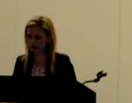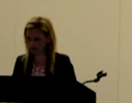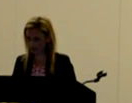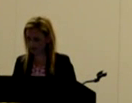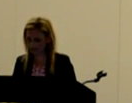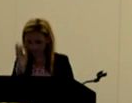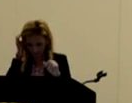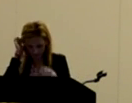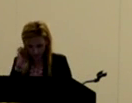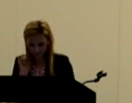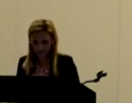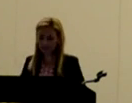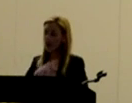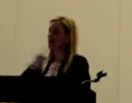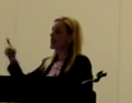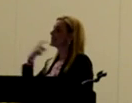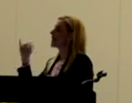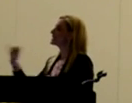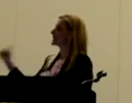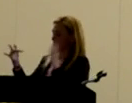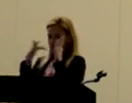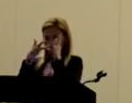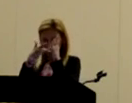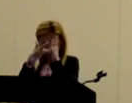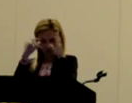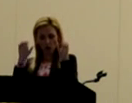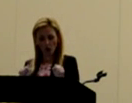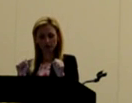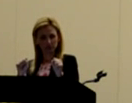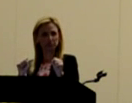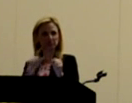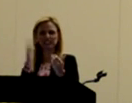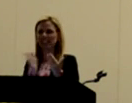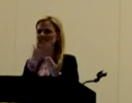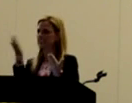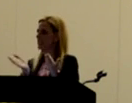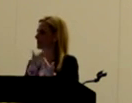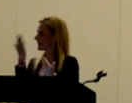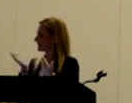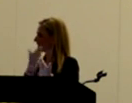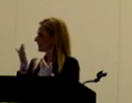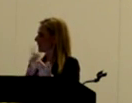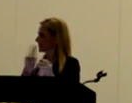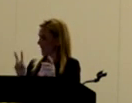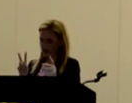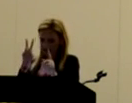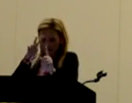of gerbils, okay? And they said that the same technique could conceivably be